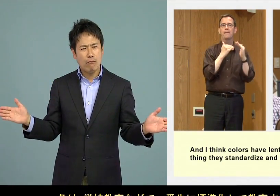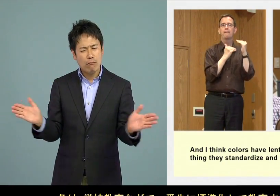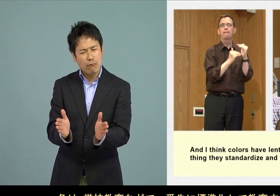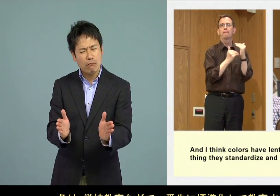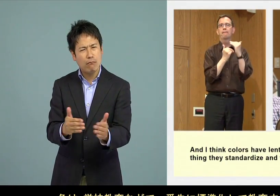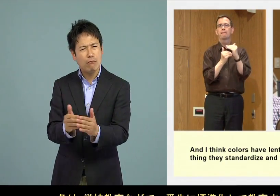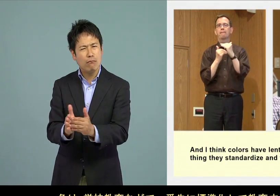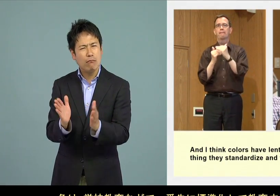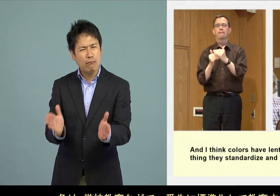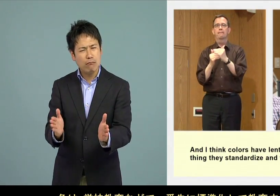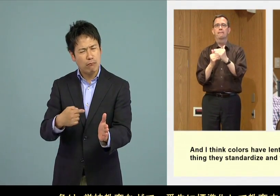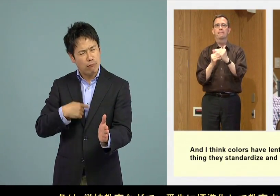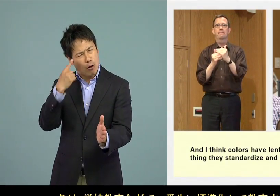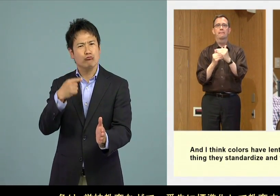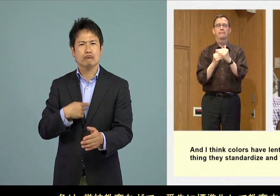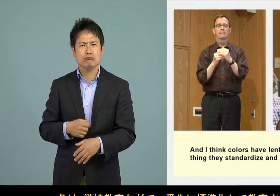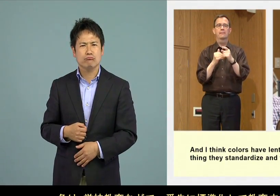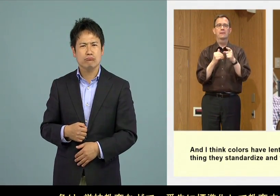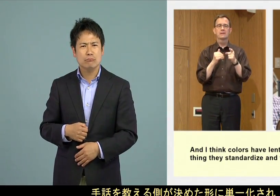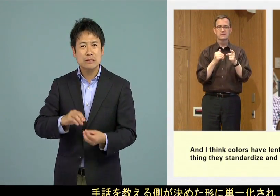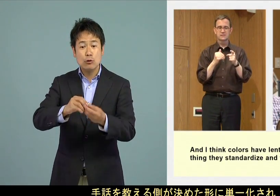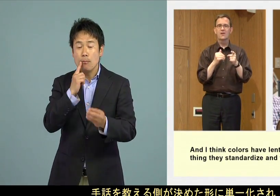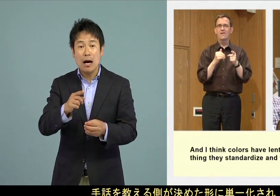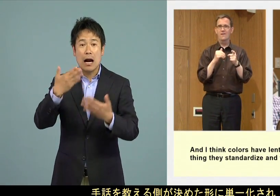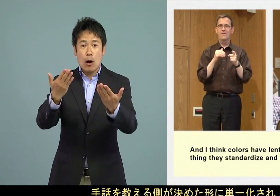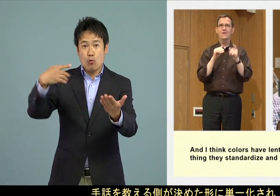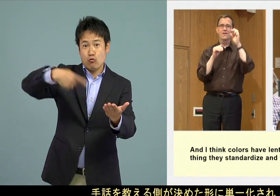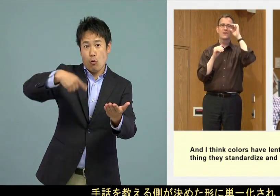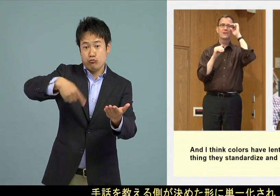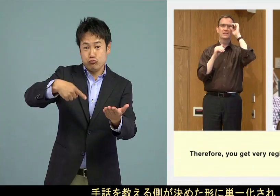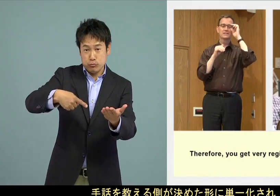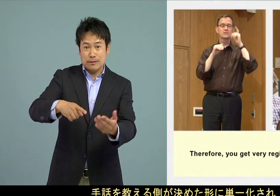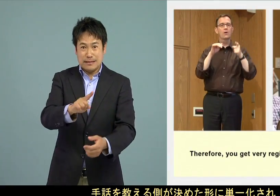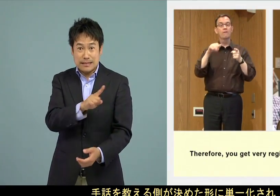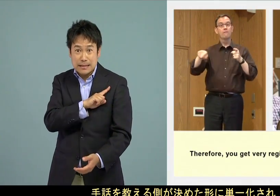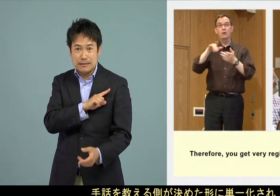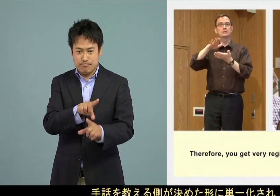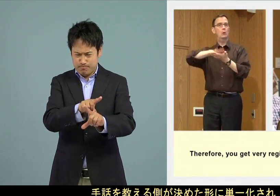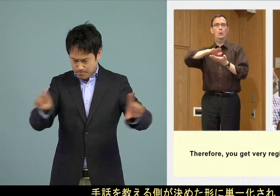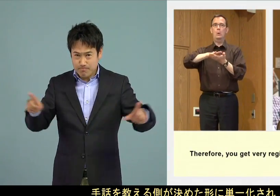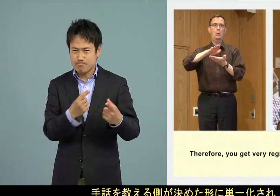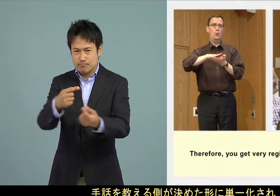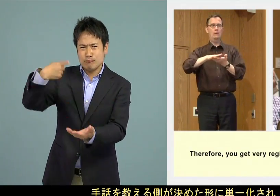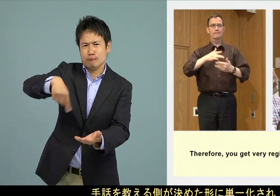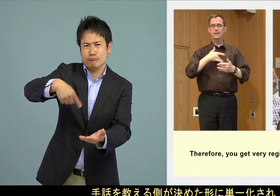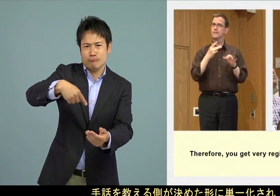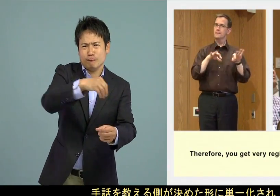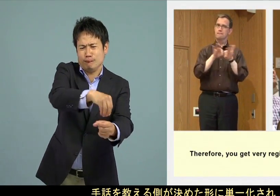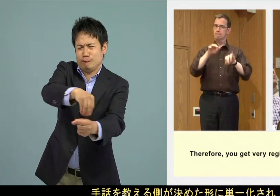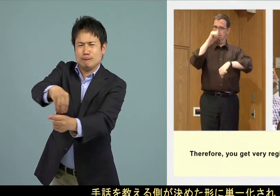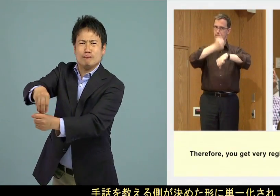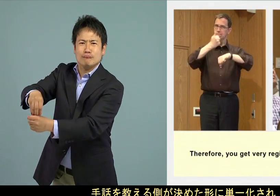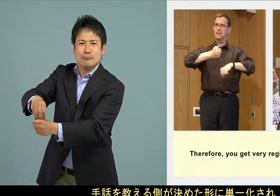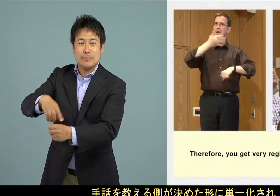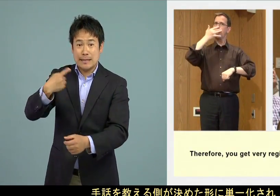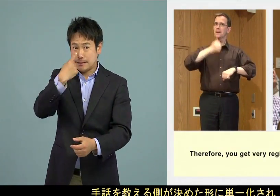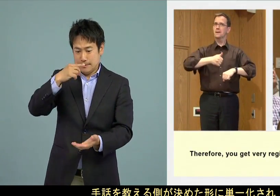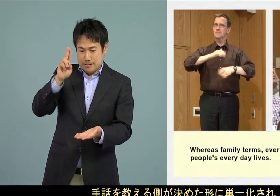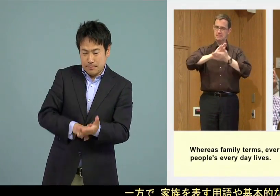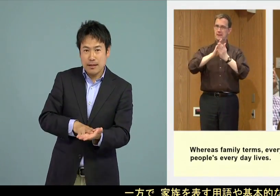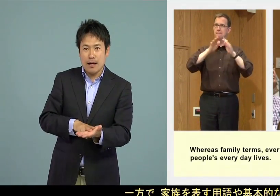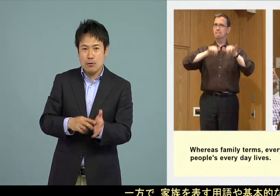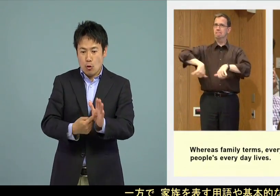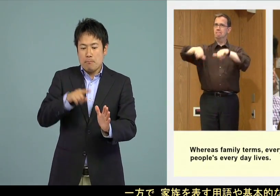to educators as the very first thing they standardise and teach. And so you get them very regional variations for